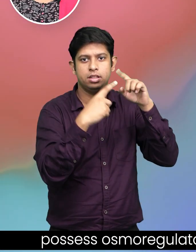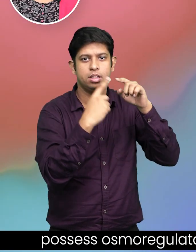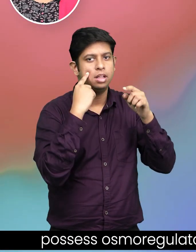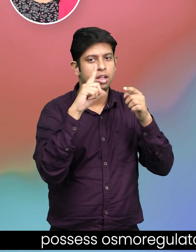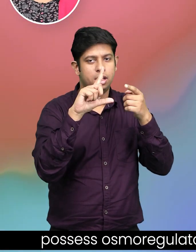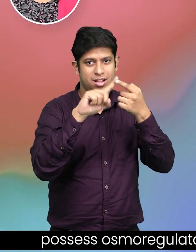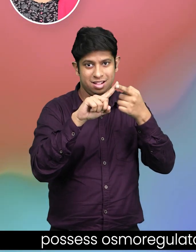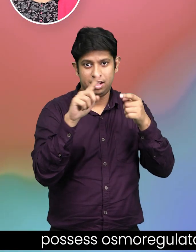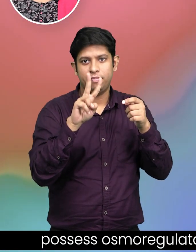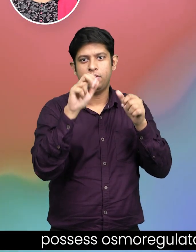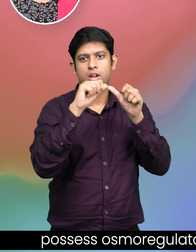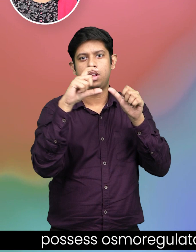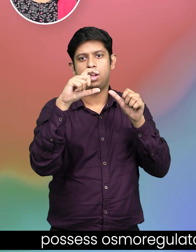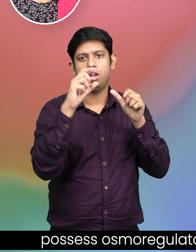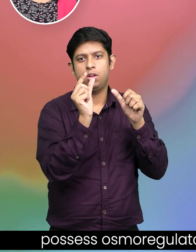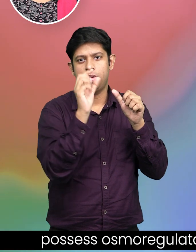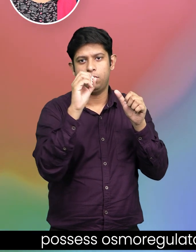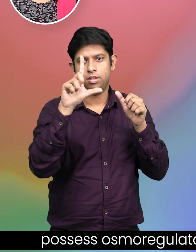vacuoles.